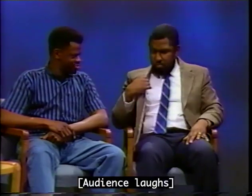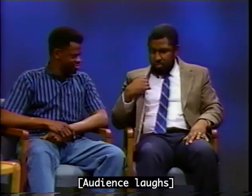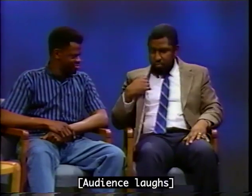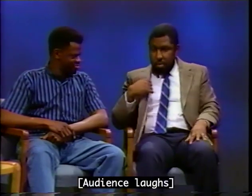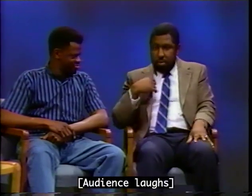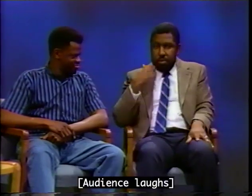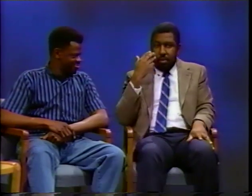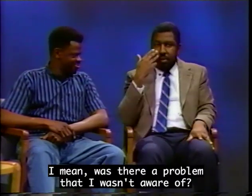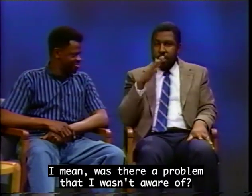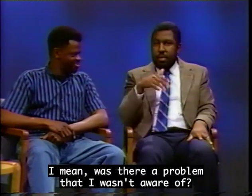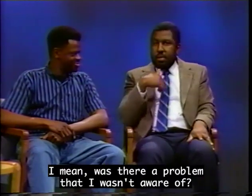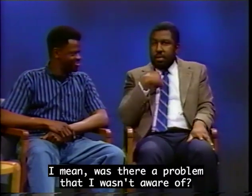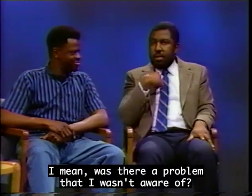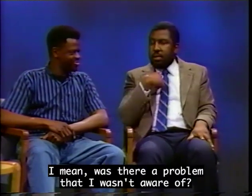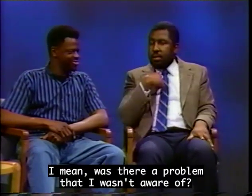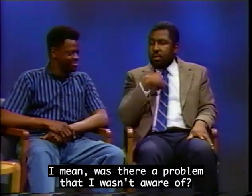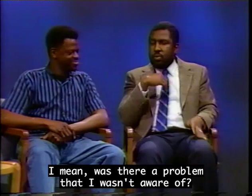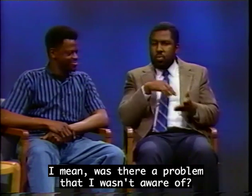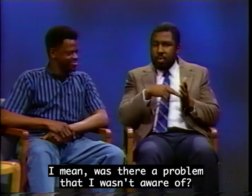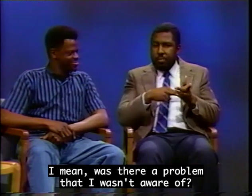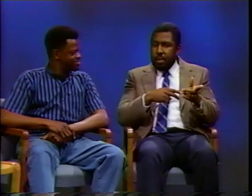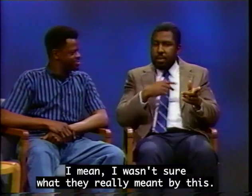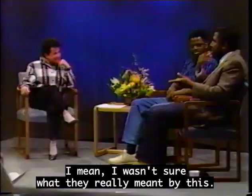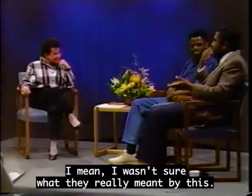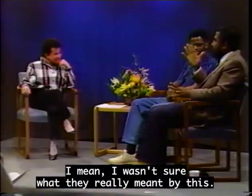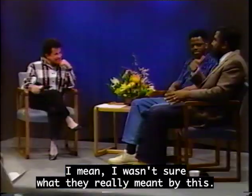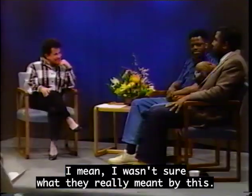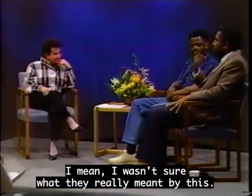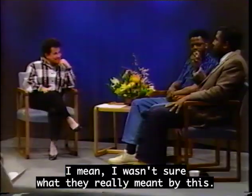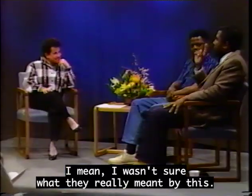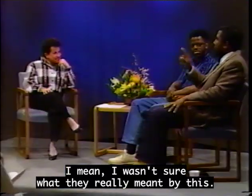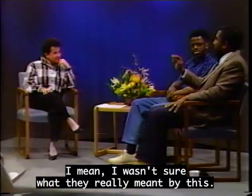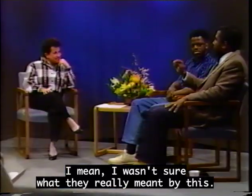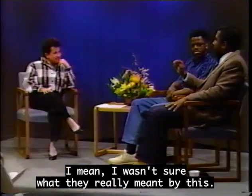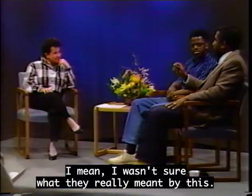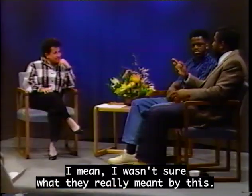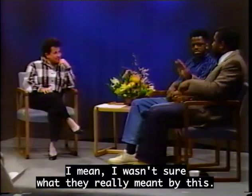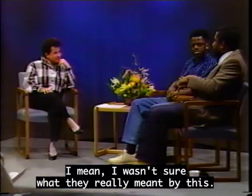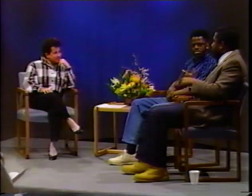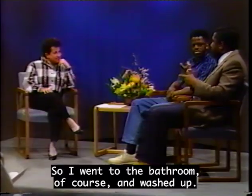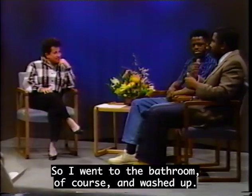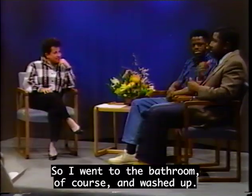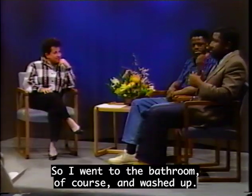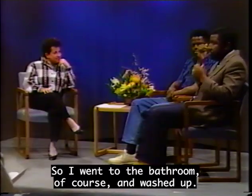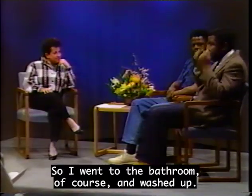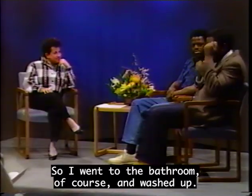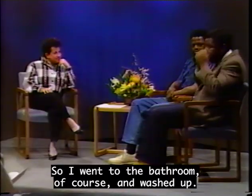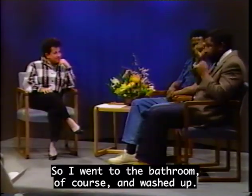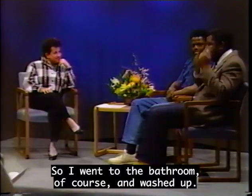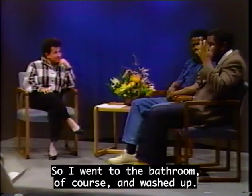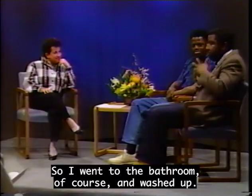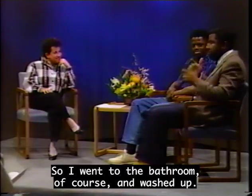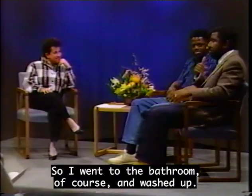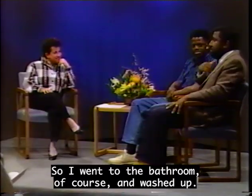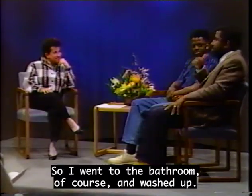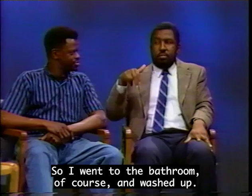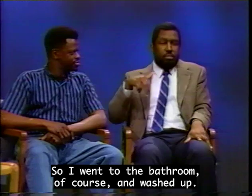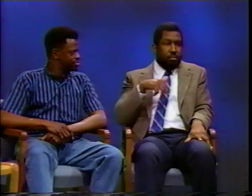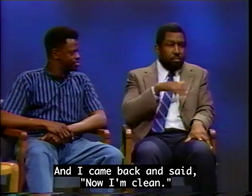something? I mean, was there a problem that I wasn't aware of? I mean, I wasn't sure what they really meant by this. So I went to the bathroom, of course, and washed up, and I